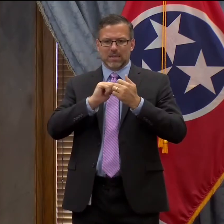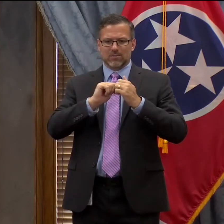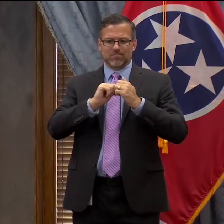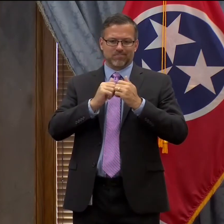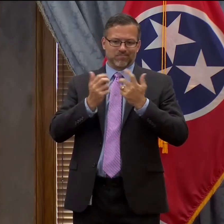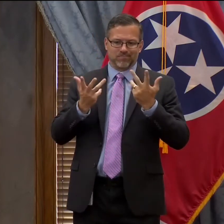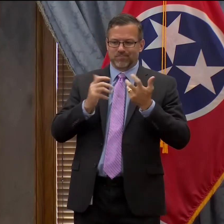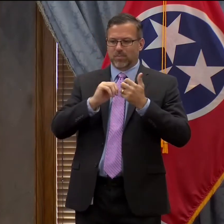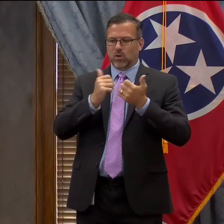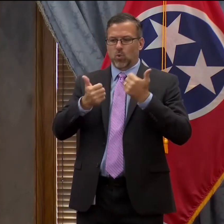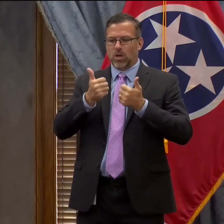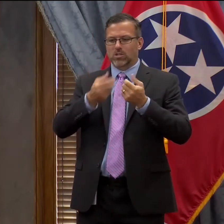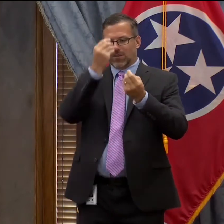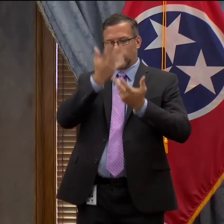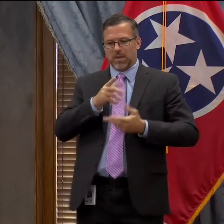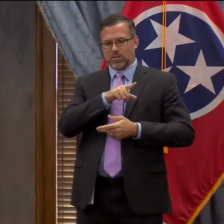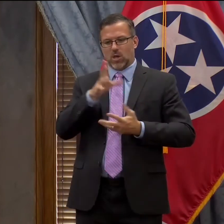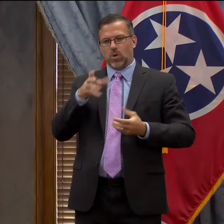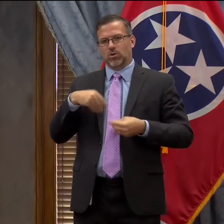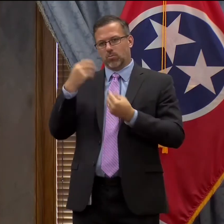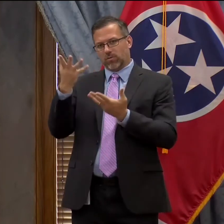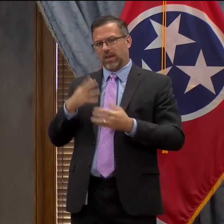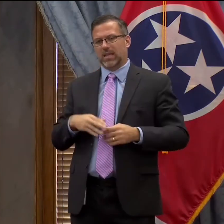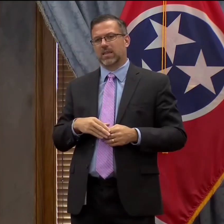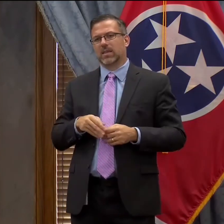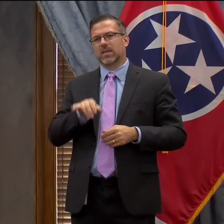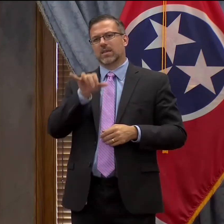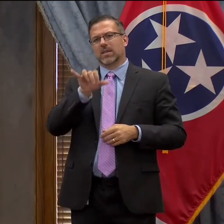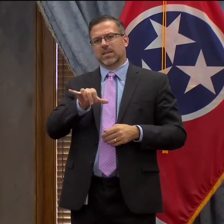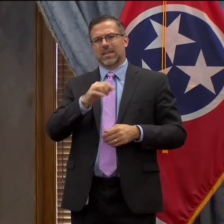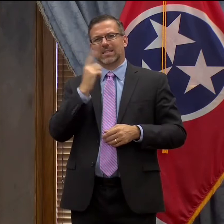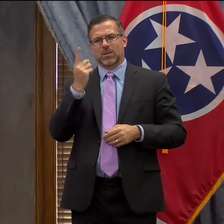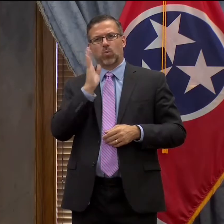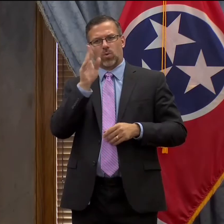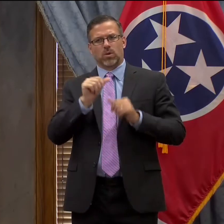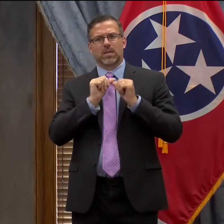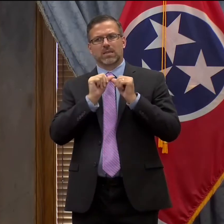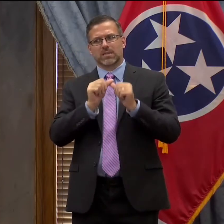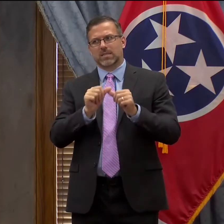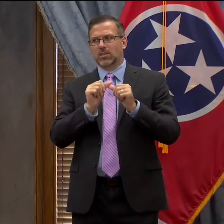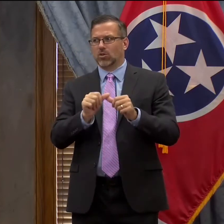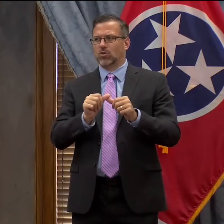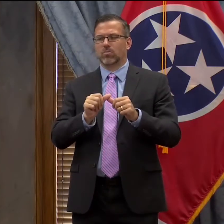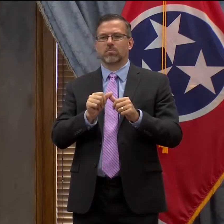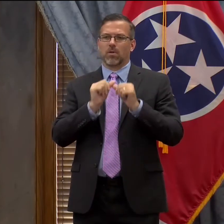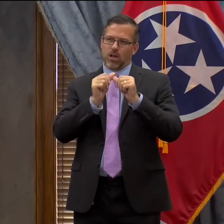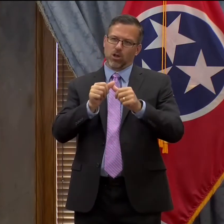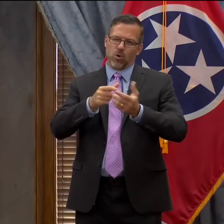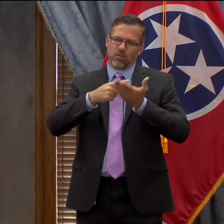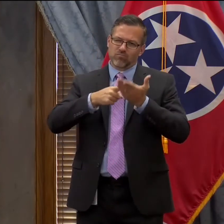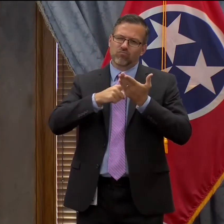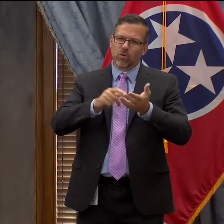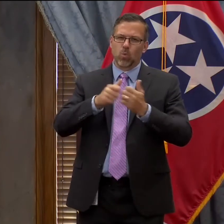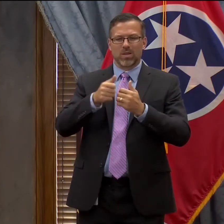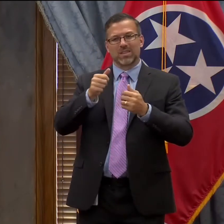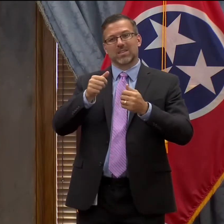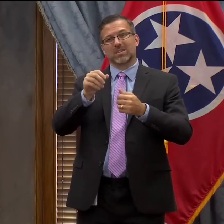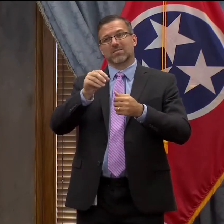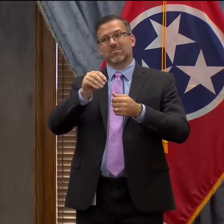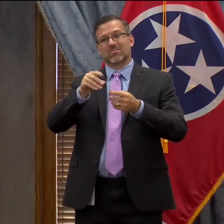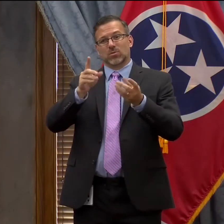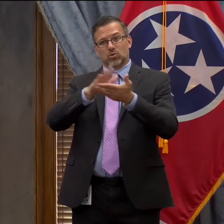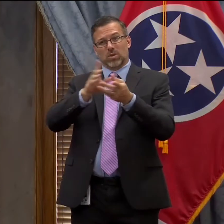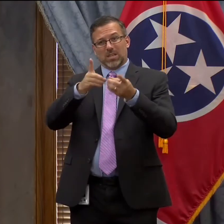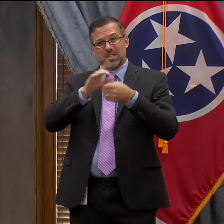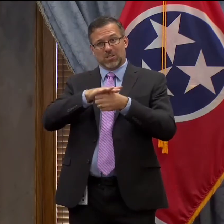of what information they're providing in their local communities. But that's something that will continue to be ongoing conversation with our districts. But 90% in